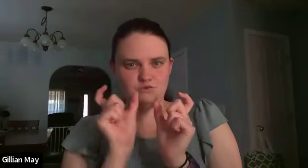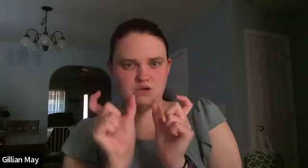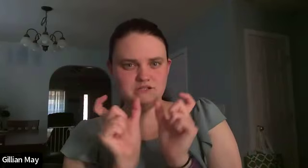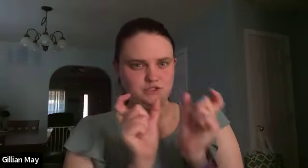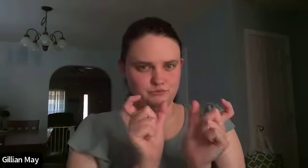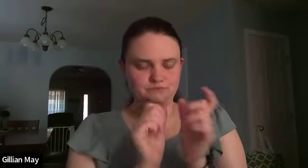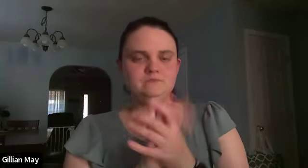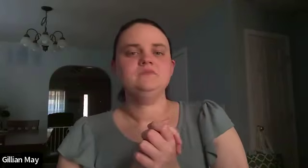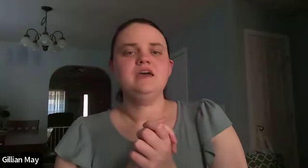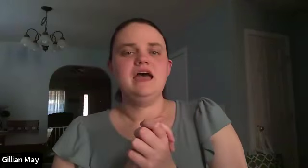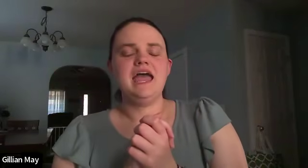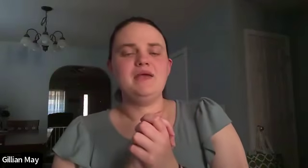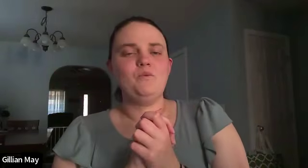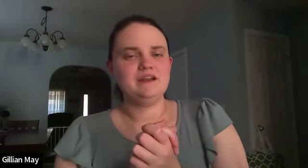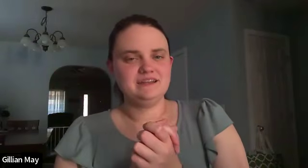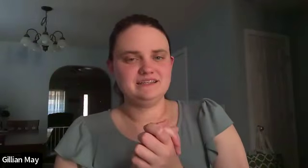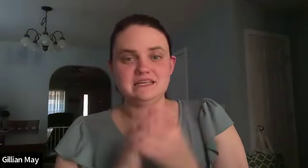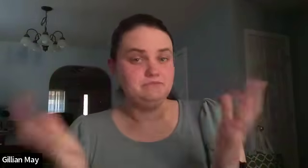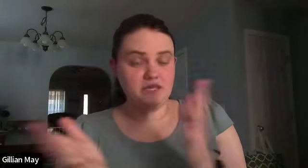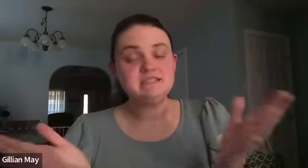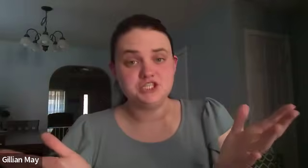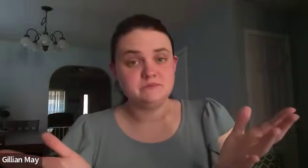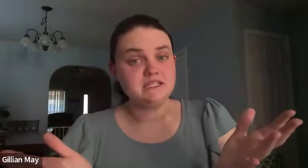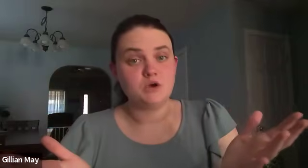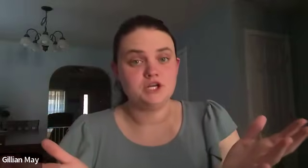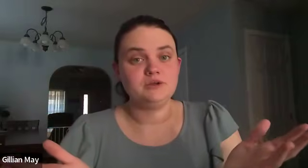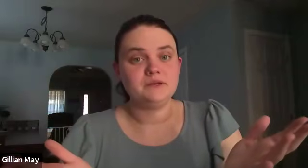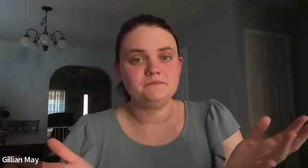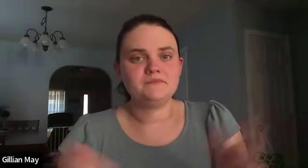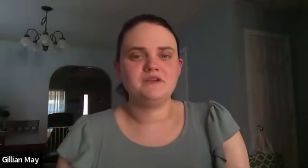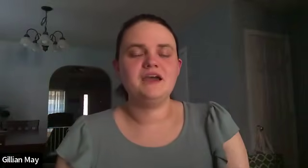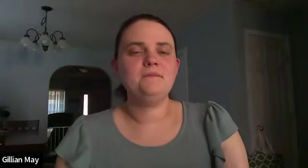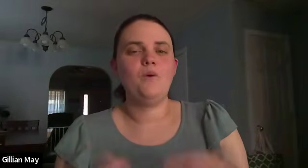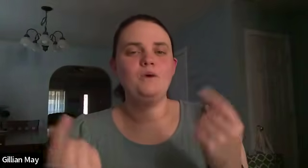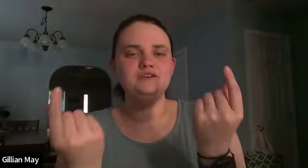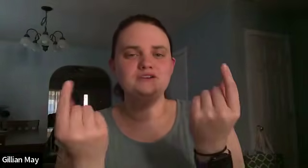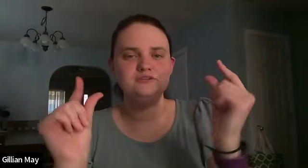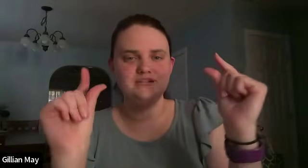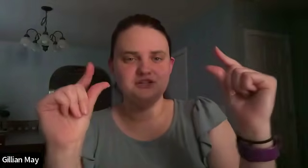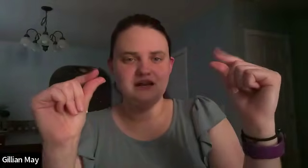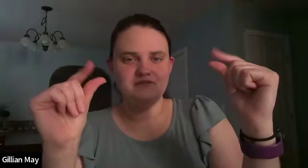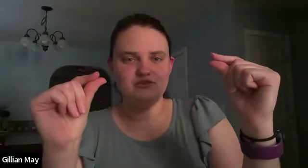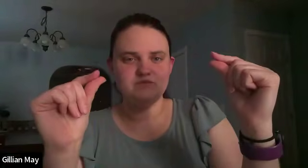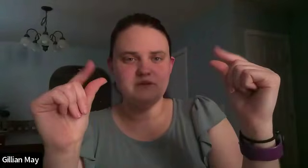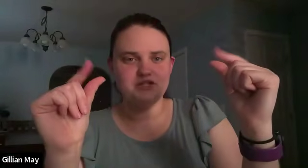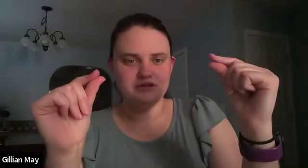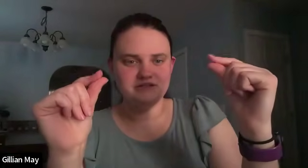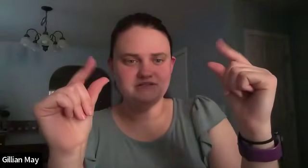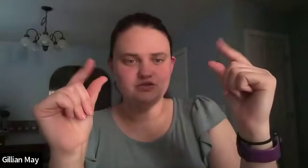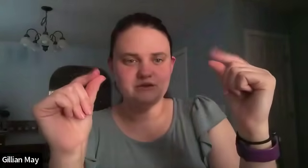Is what do, and what it is, it just means what are you doing? Okay, what you do is you're gonna have like those baby sharks, those